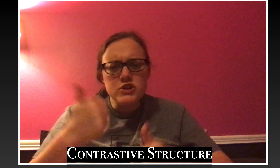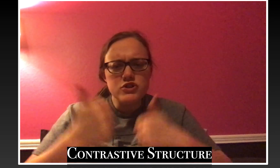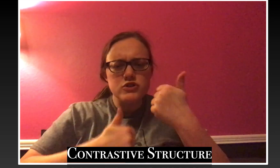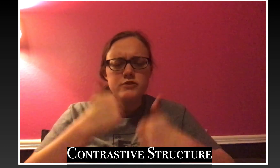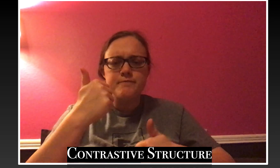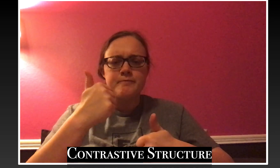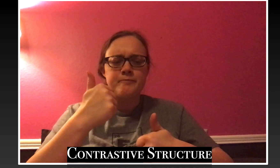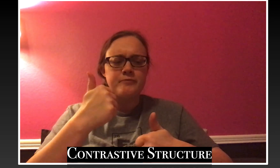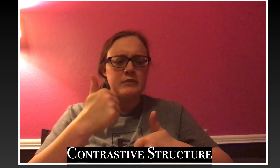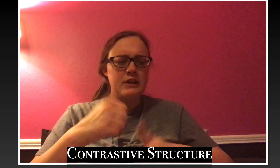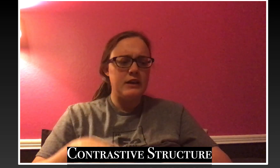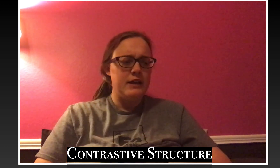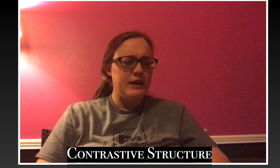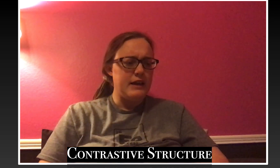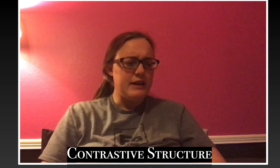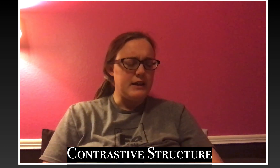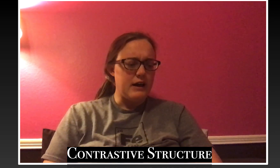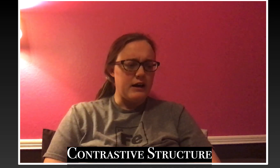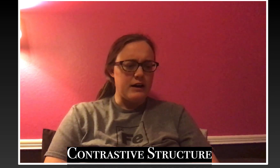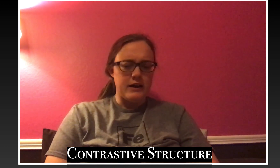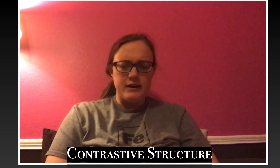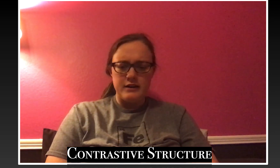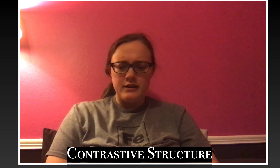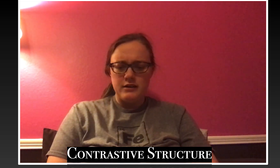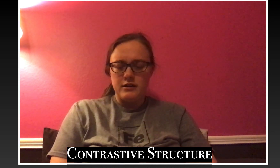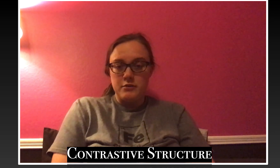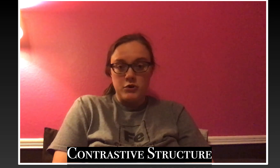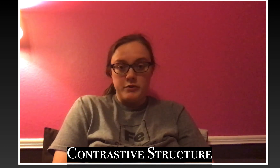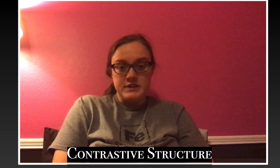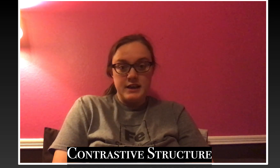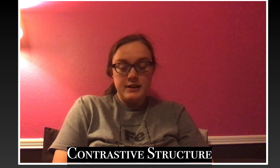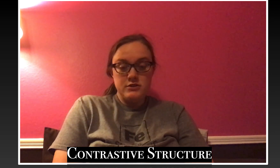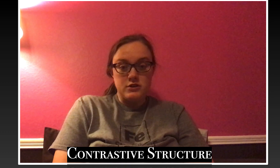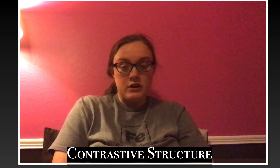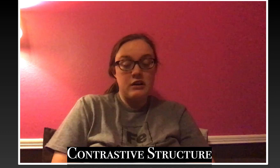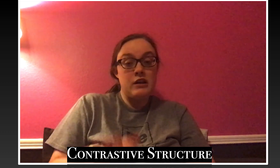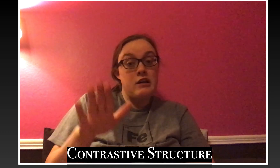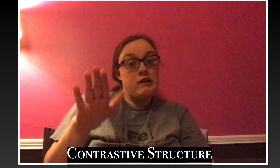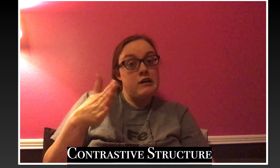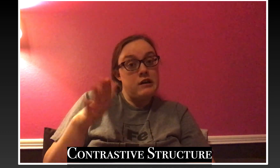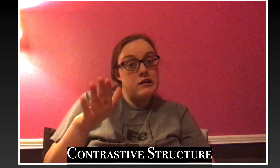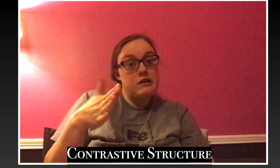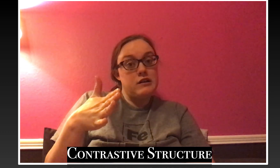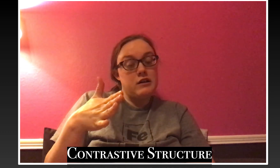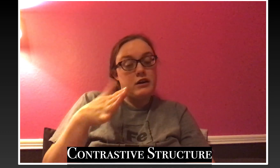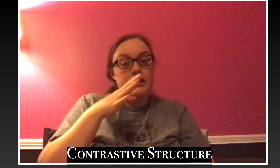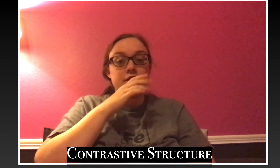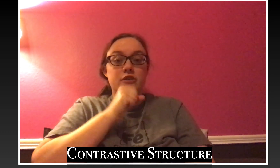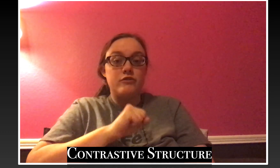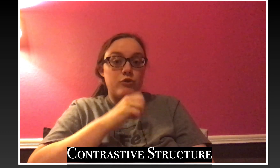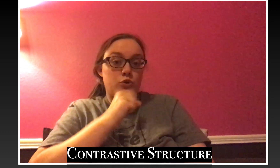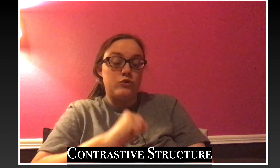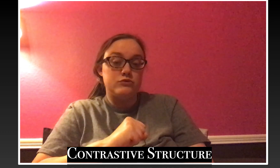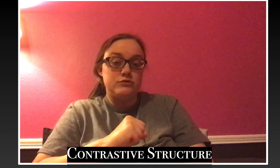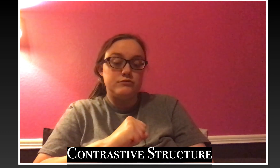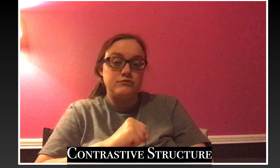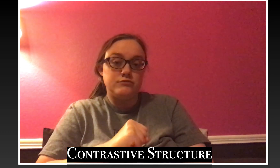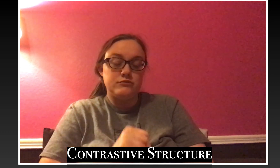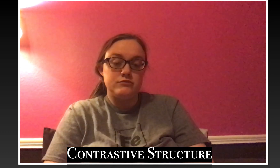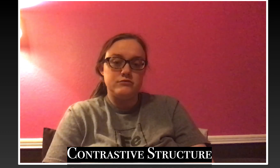Which? And I am going to answer kind of old.